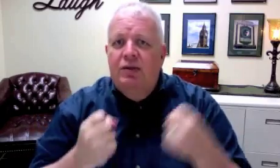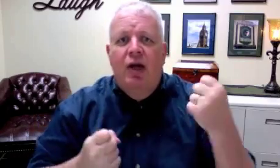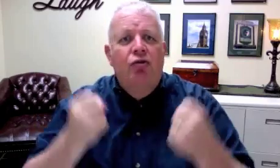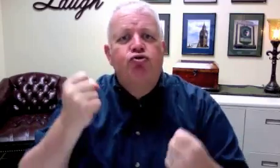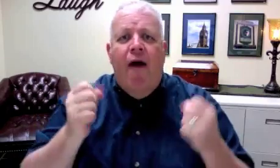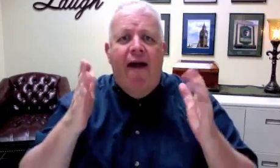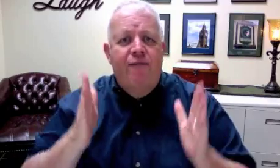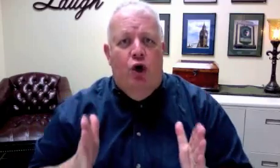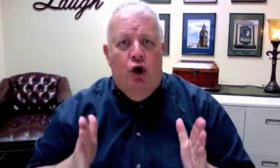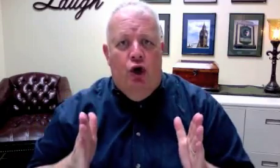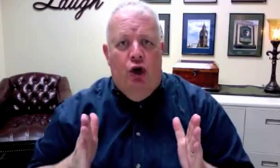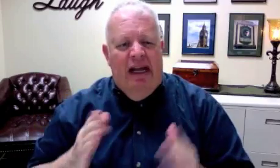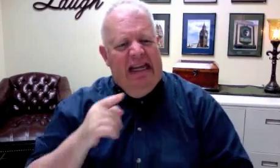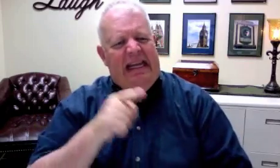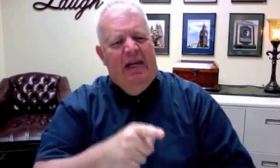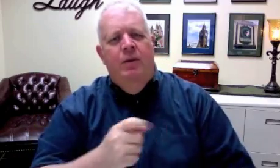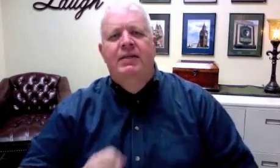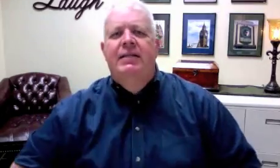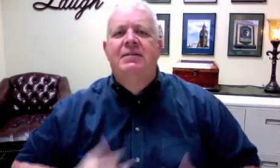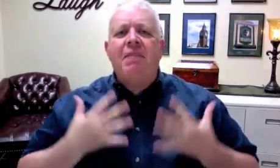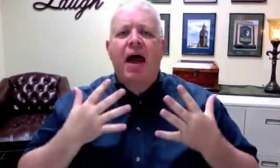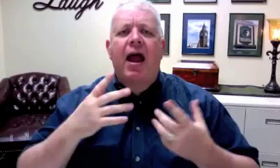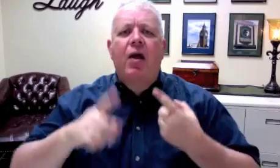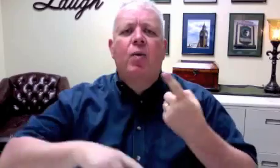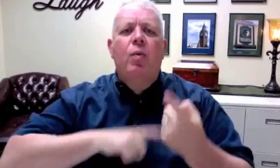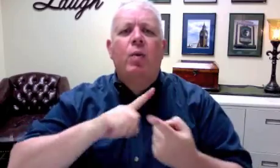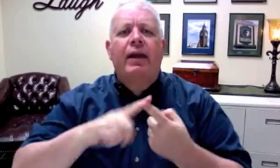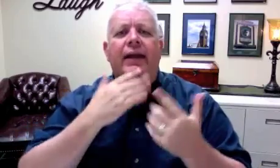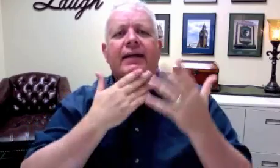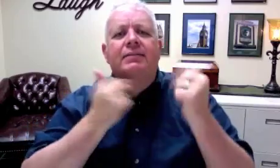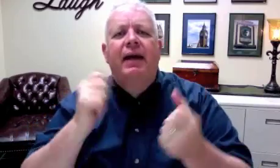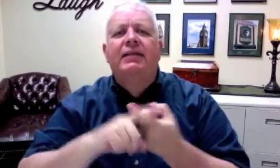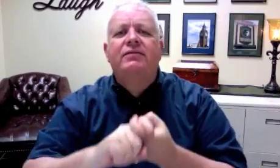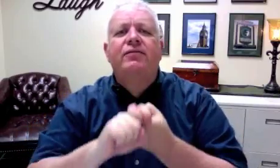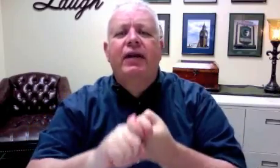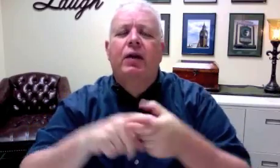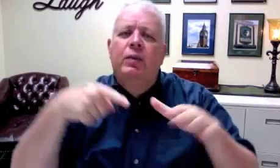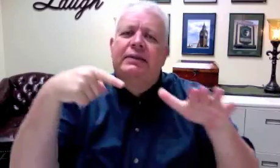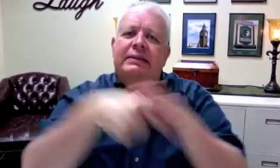He was inspired when his best friend was killed in a car accident.